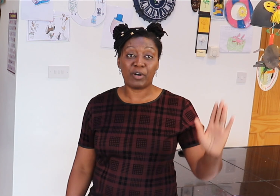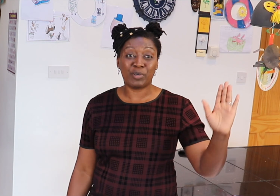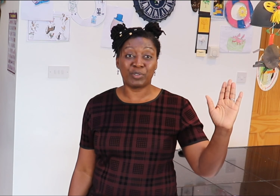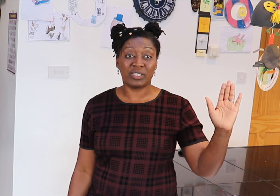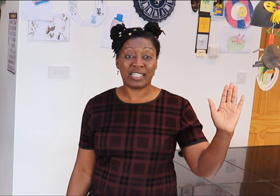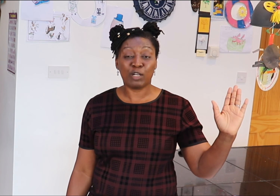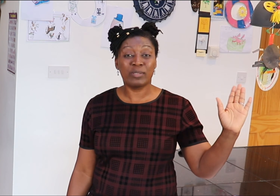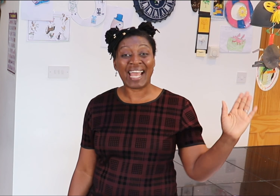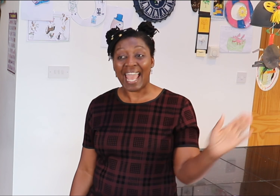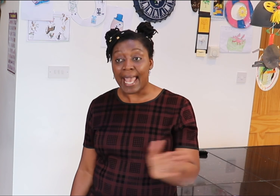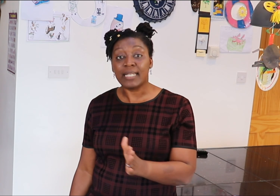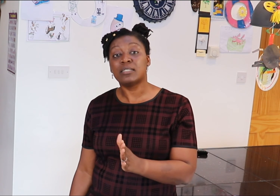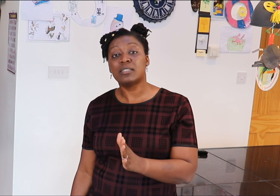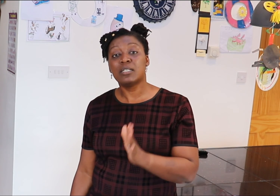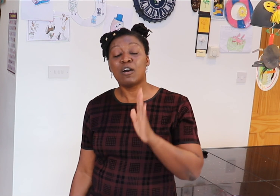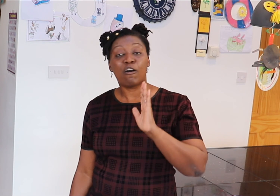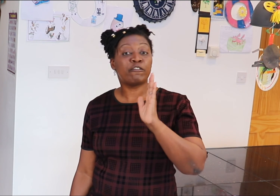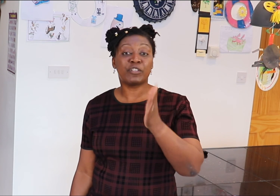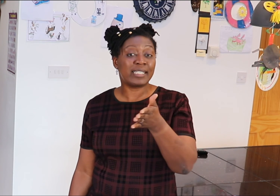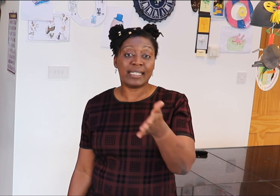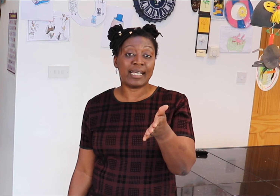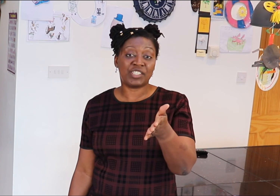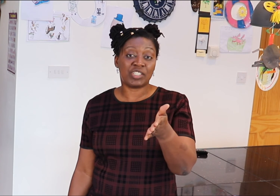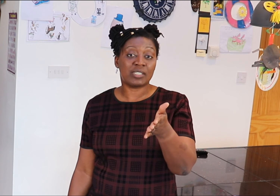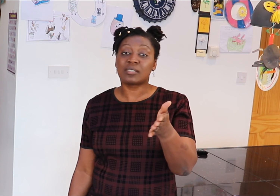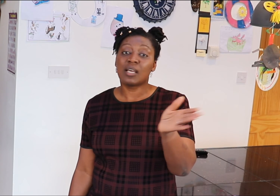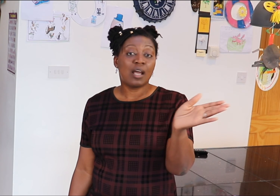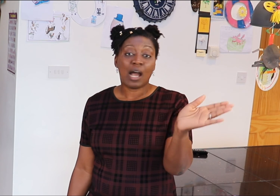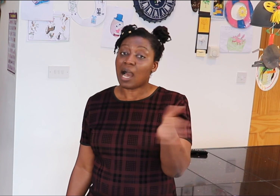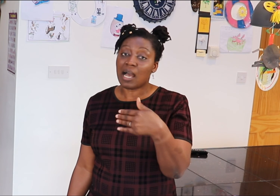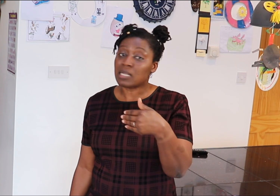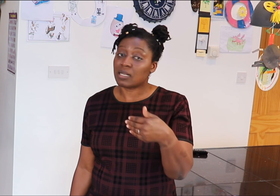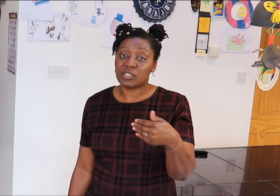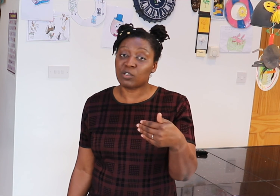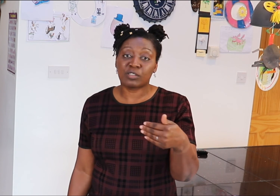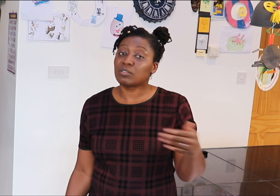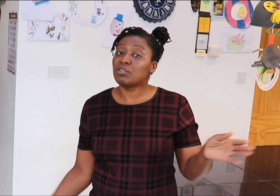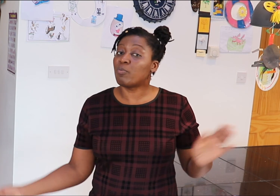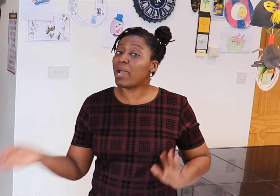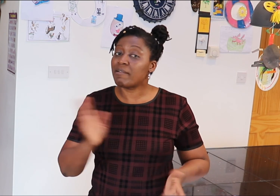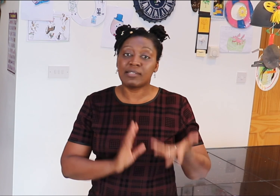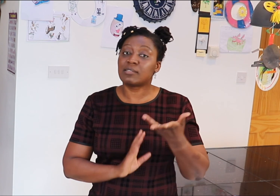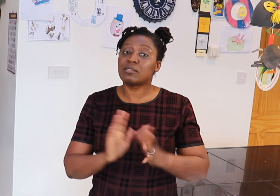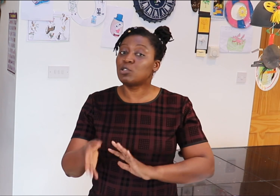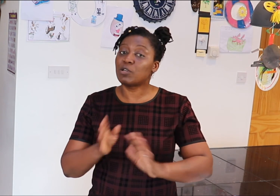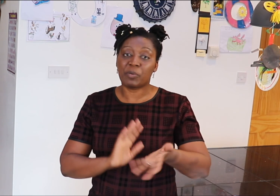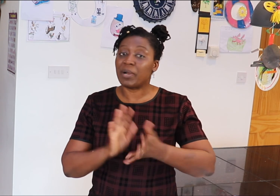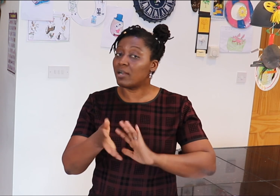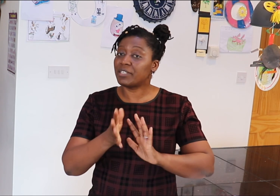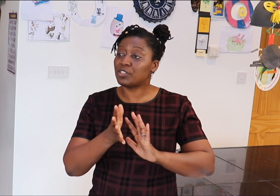up until the end of your teenage years. As an adult, you're your parents,